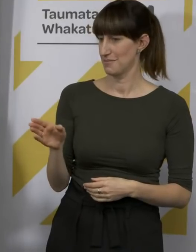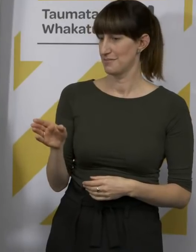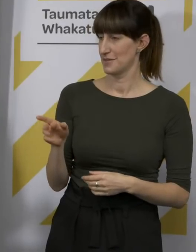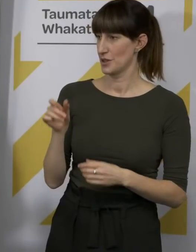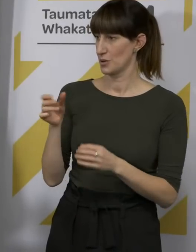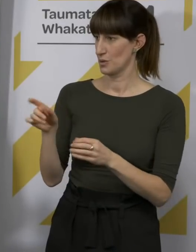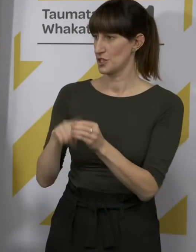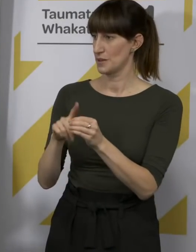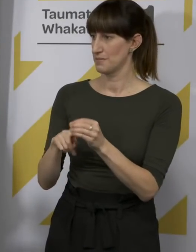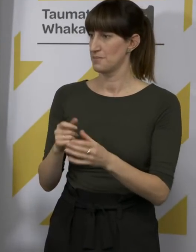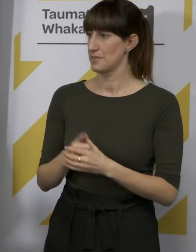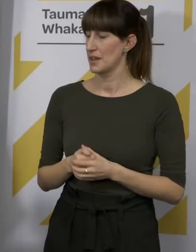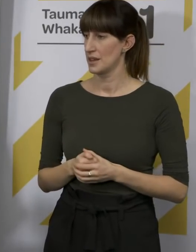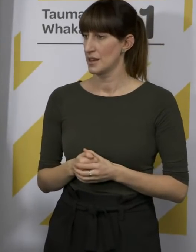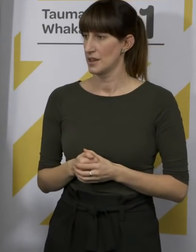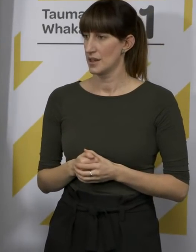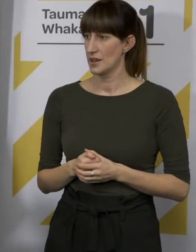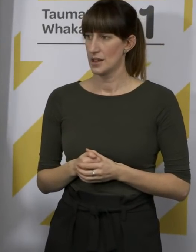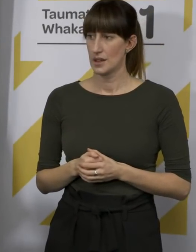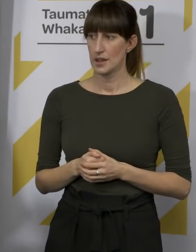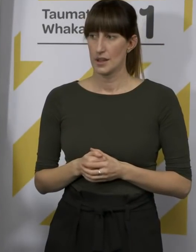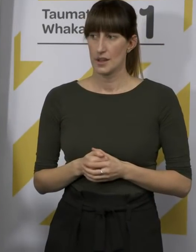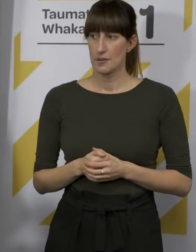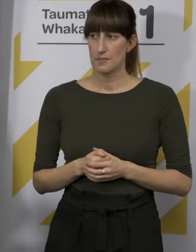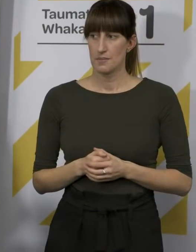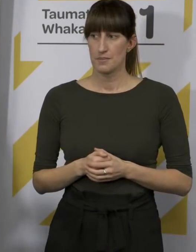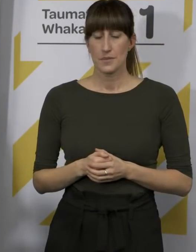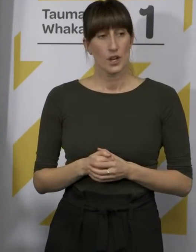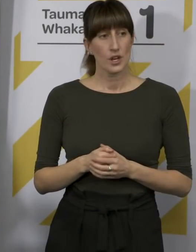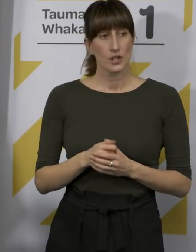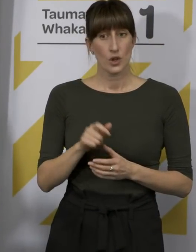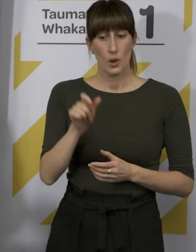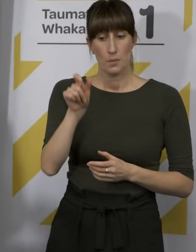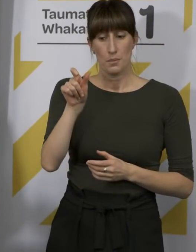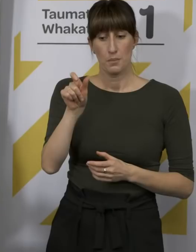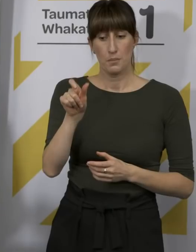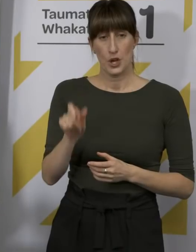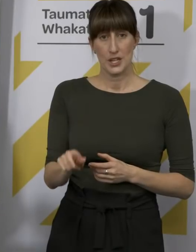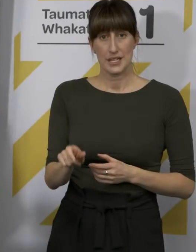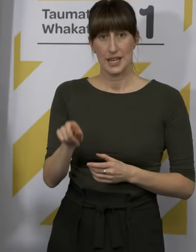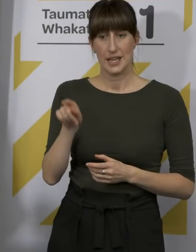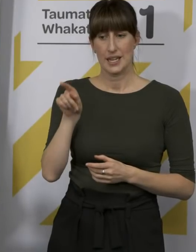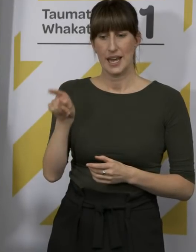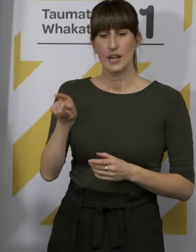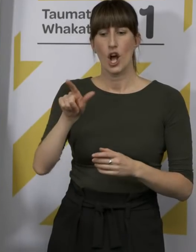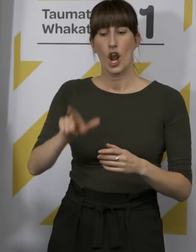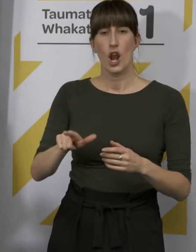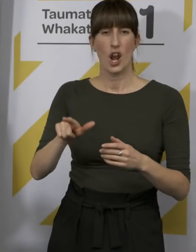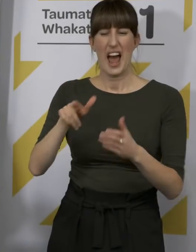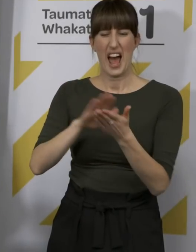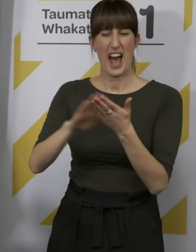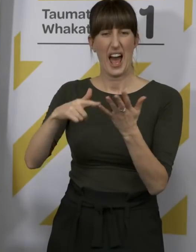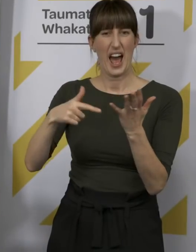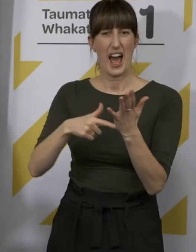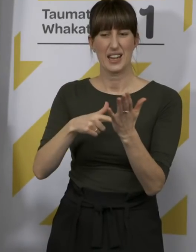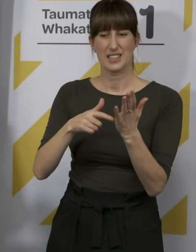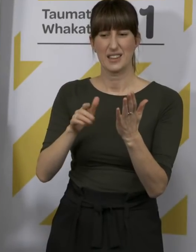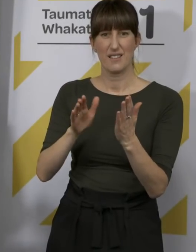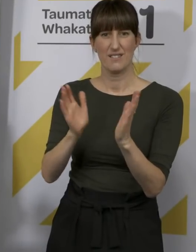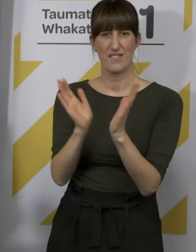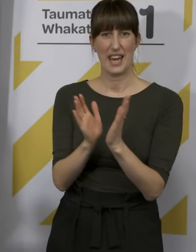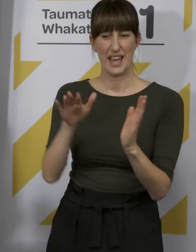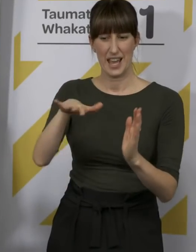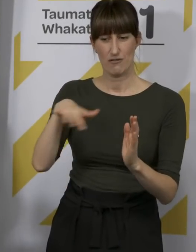Yeah, when were health authorities made aware that a contact had visited the 2 women isolating in the Hutt area? Yeah, so I've